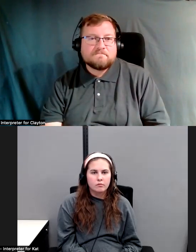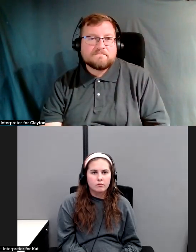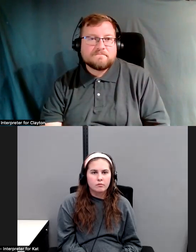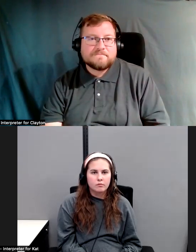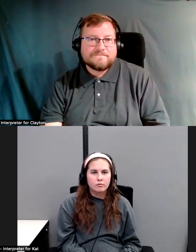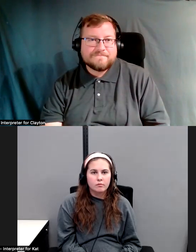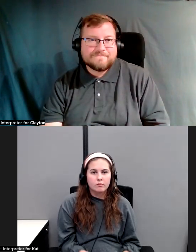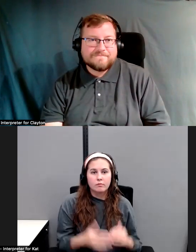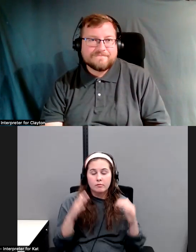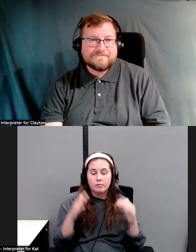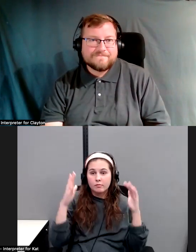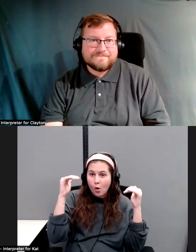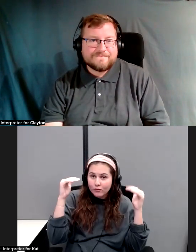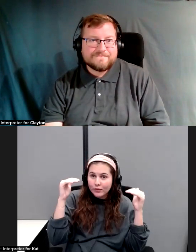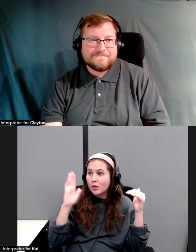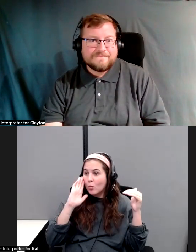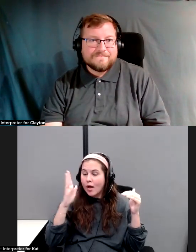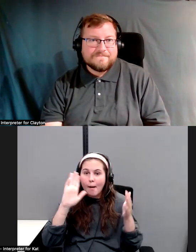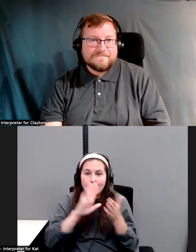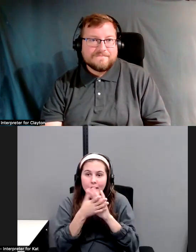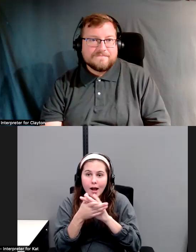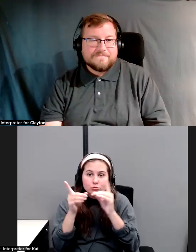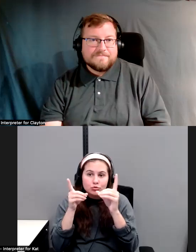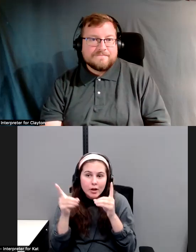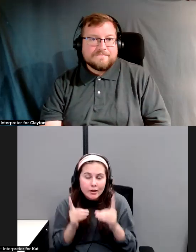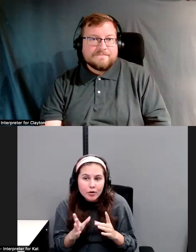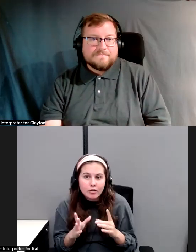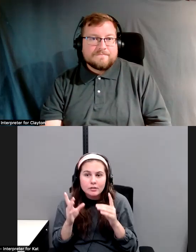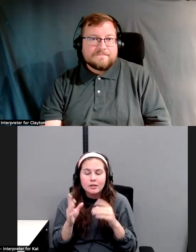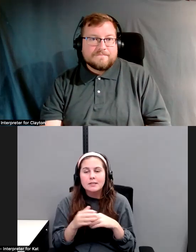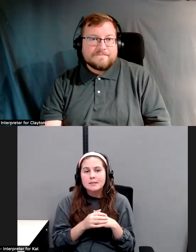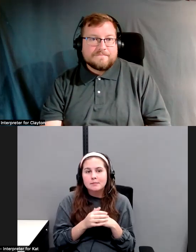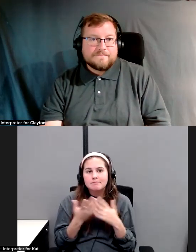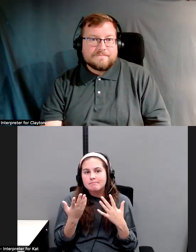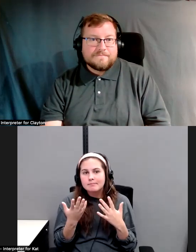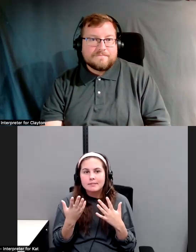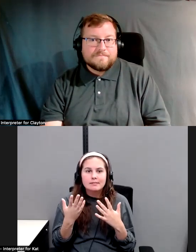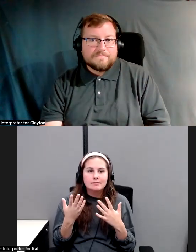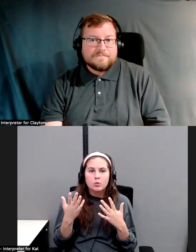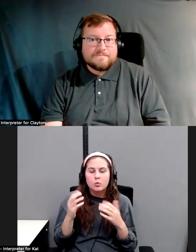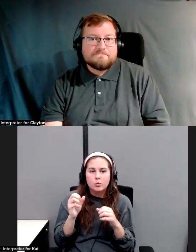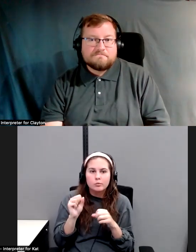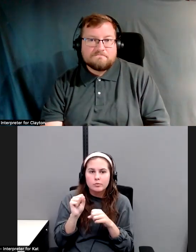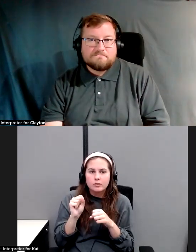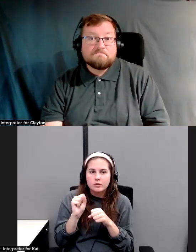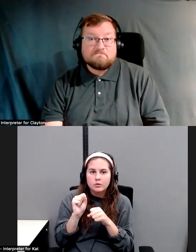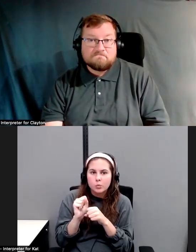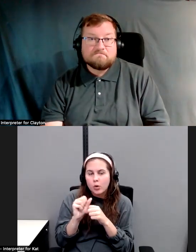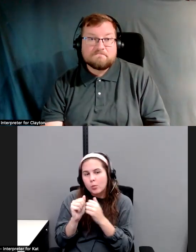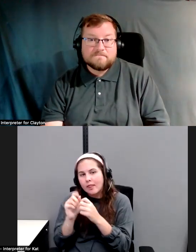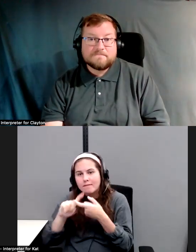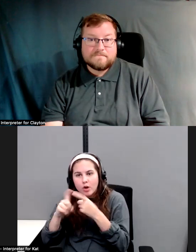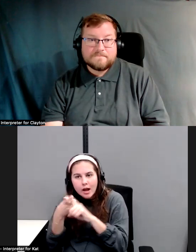hopefully you will make that come true after you walk along with your acting. And if you ever had a chance or